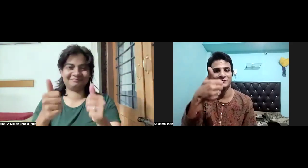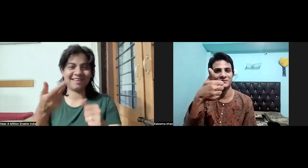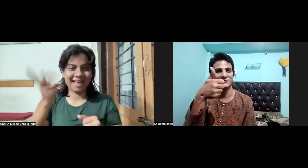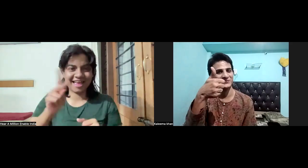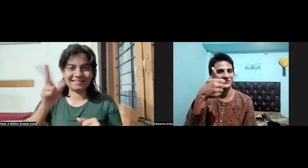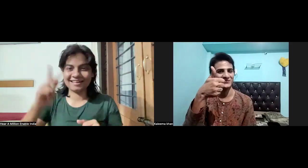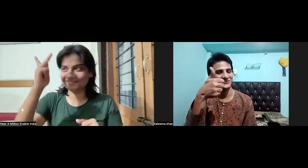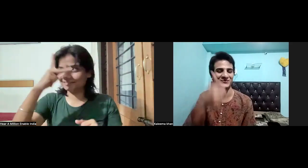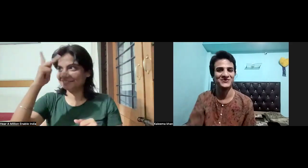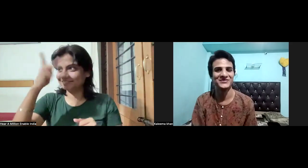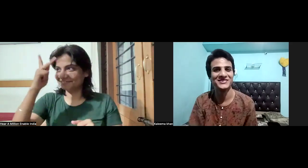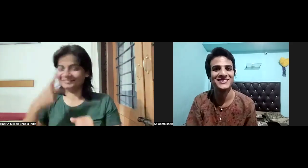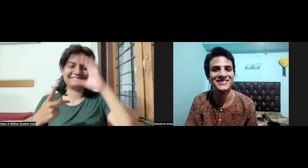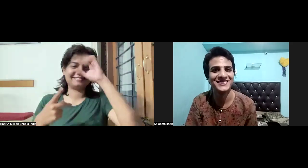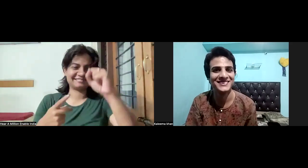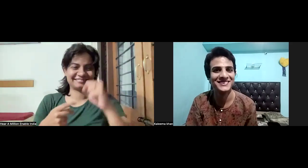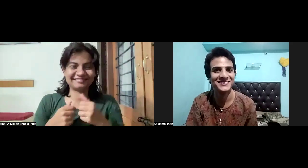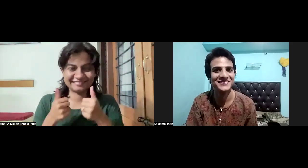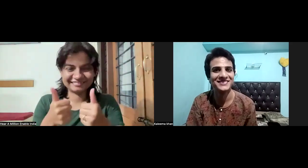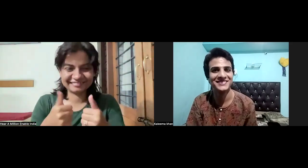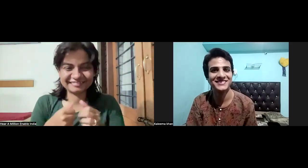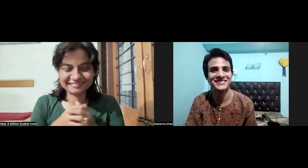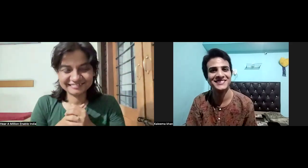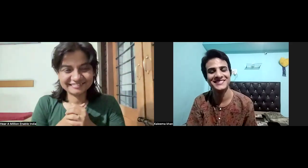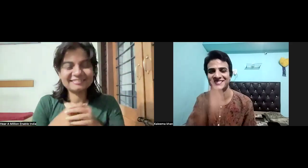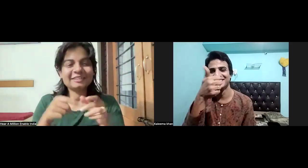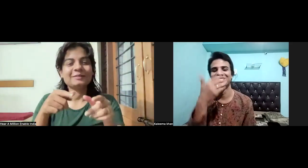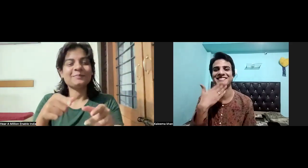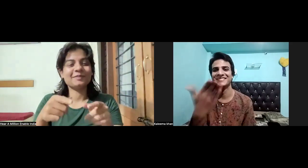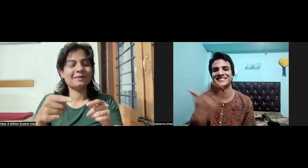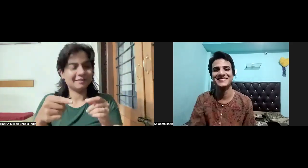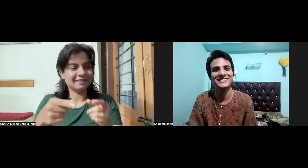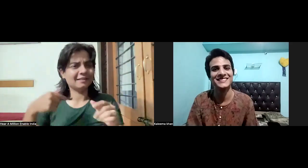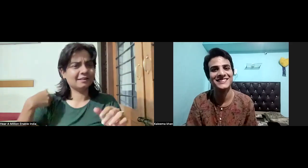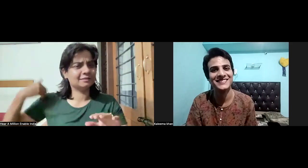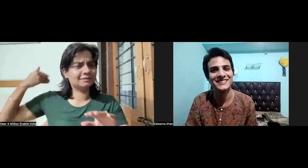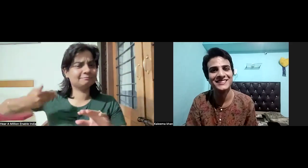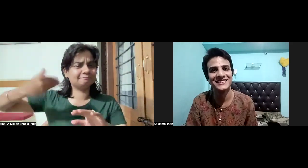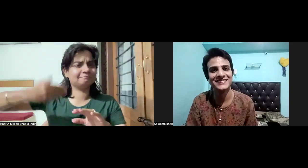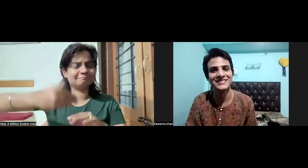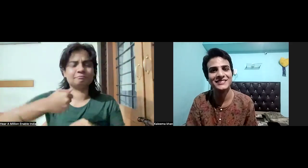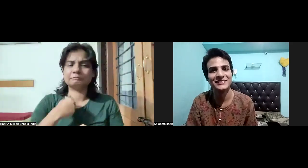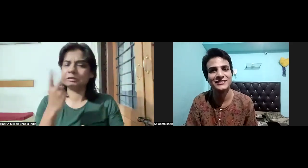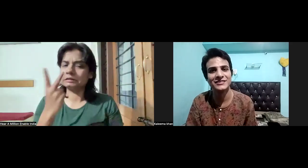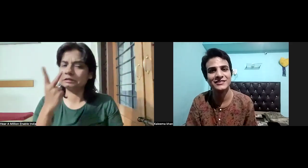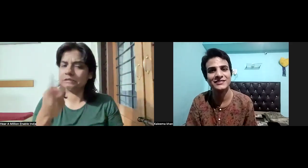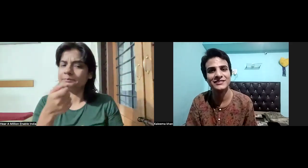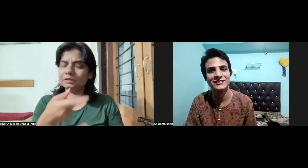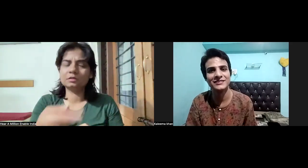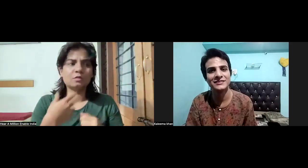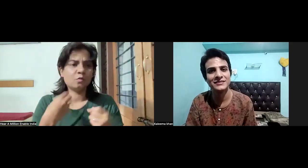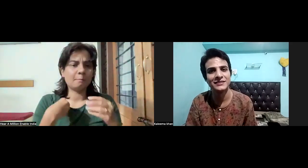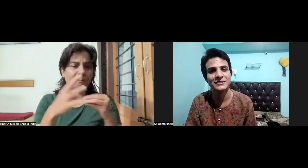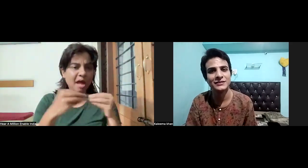try and remember that. Yeah. Okay, great. If I sign it again, remember it. Okay,